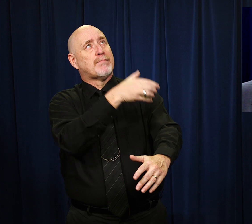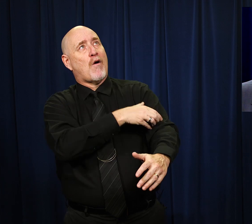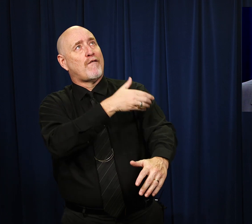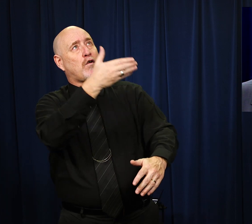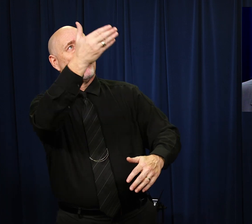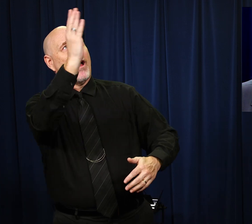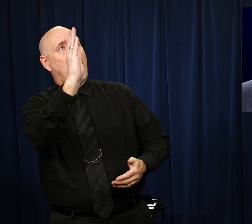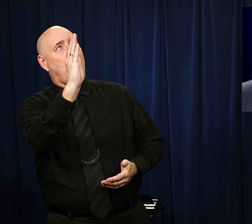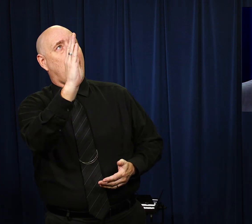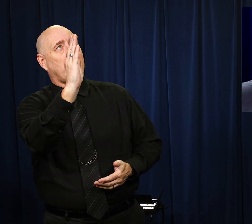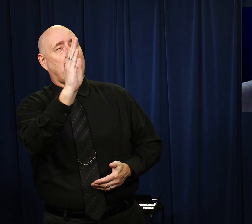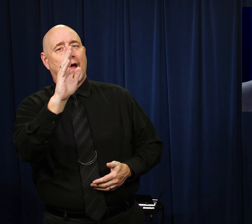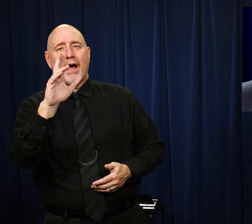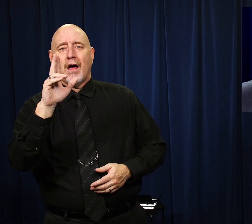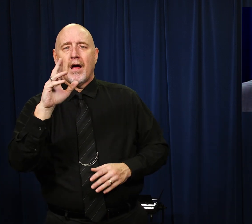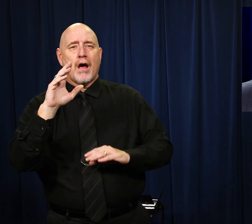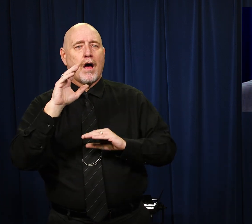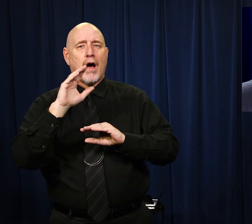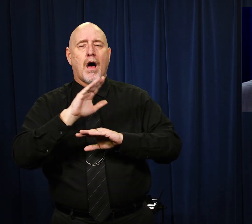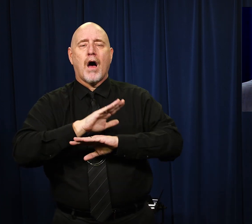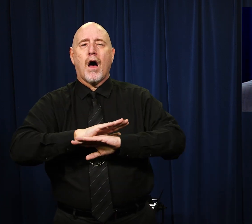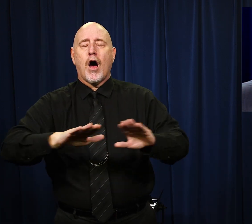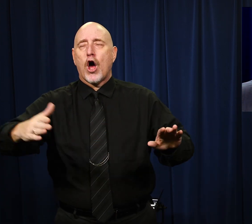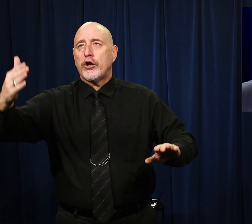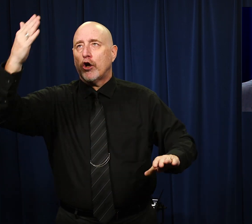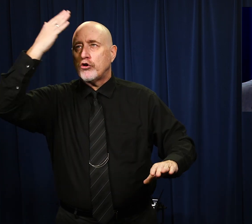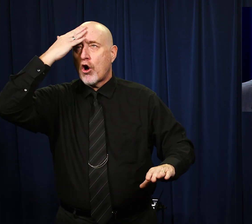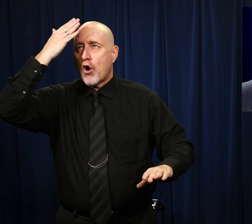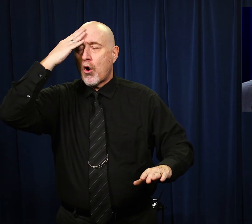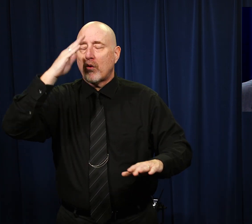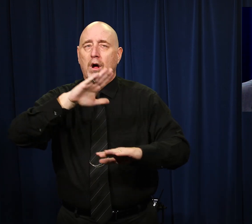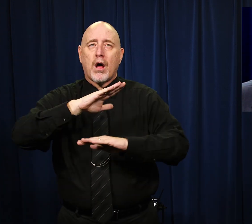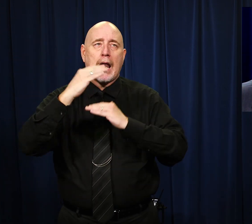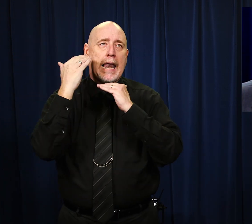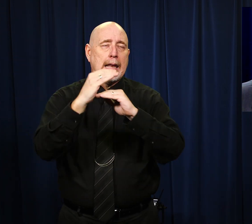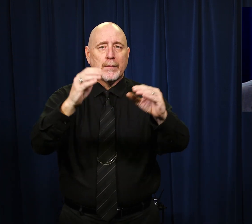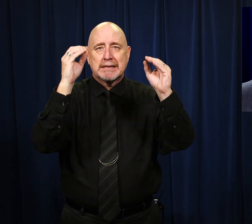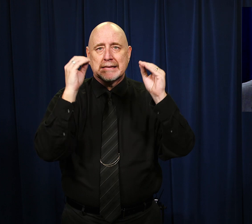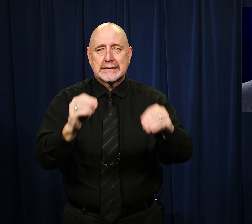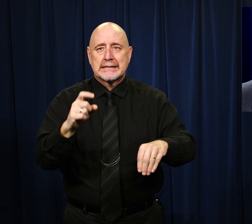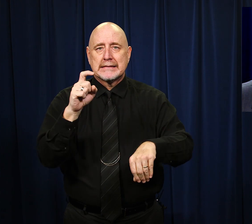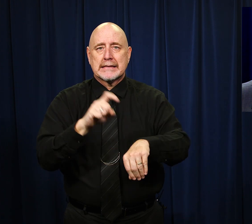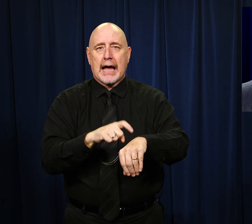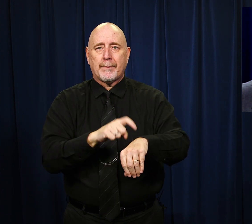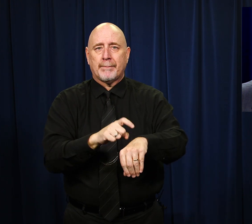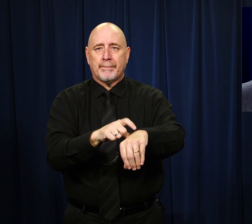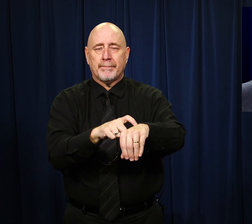God of unknown and unlimited times.